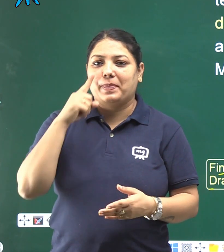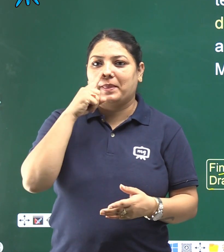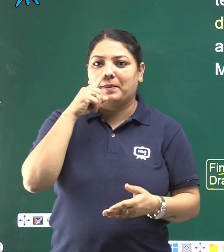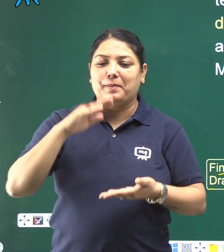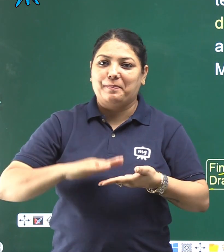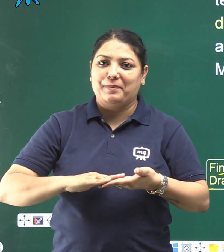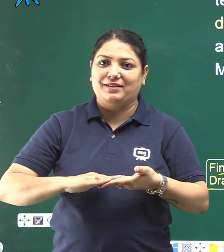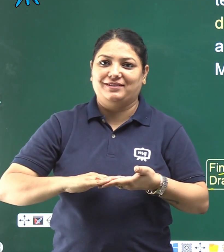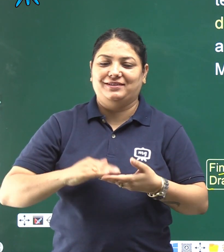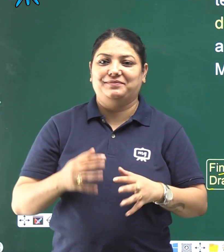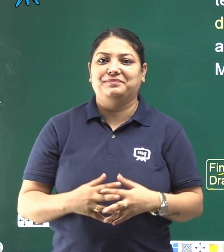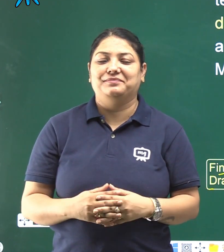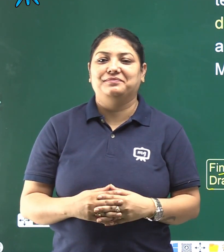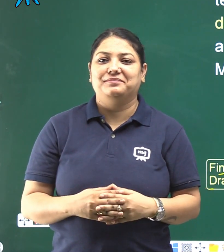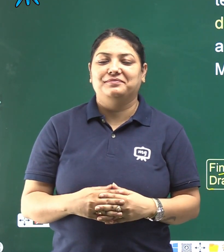patni.